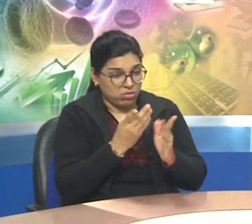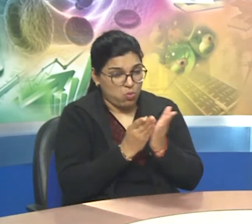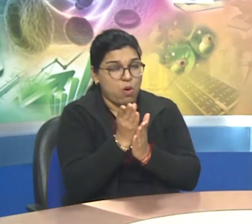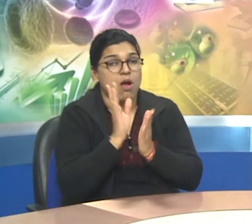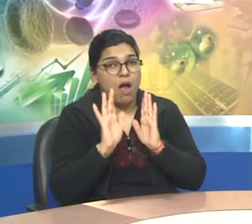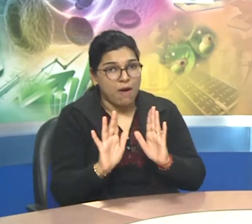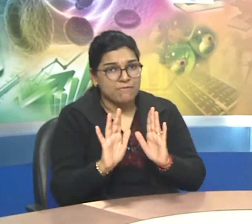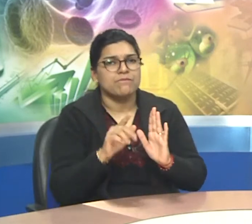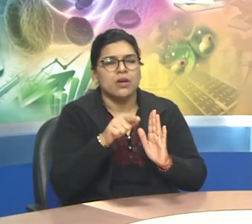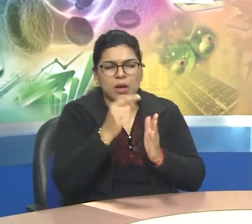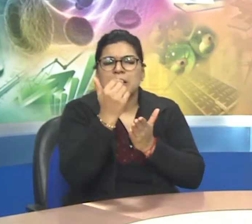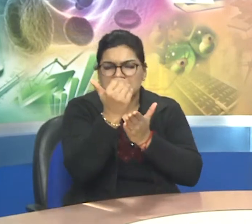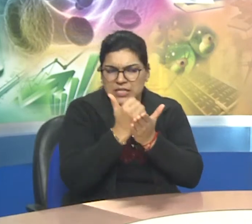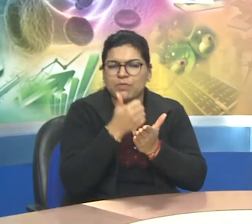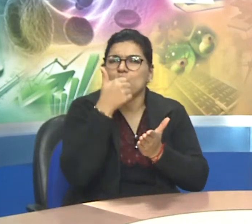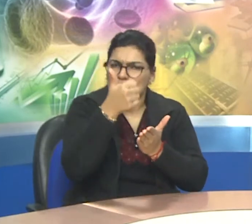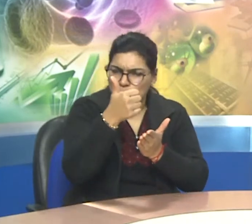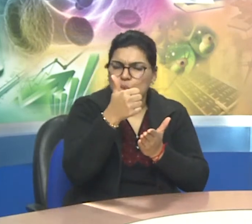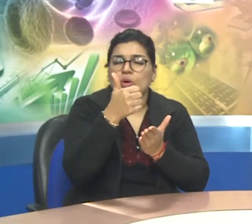it also helps the environment.